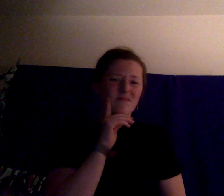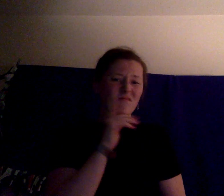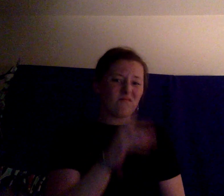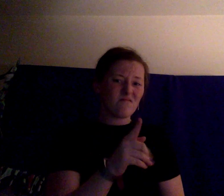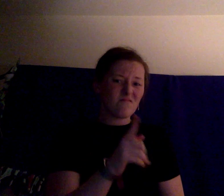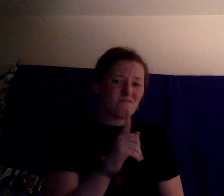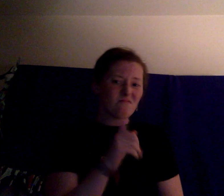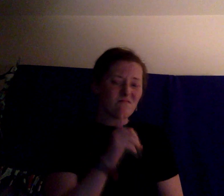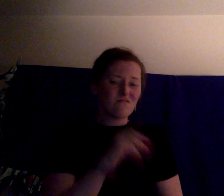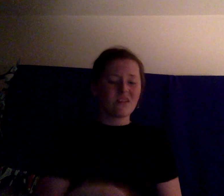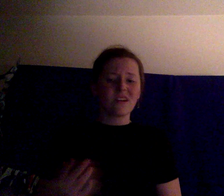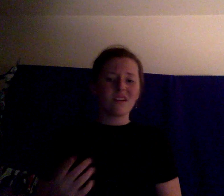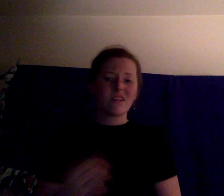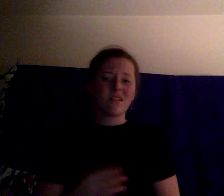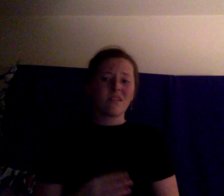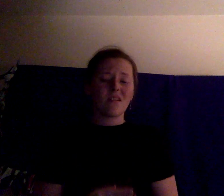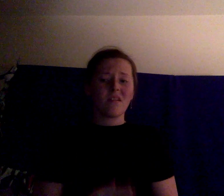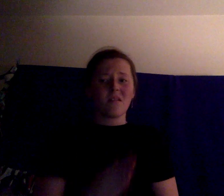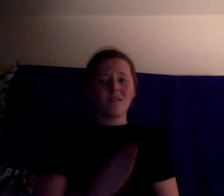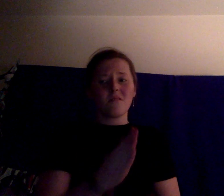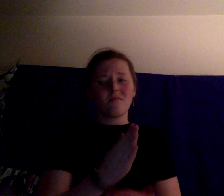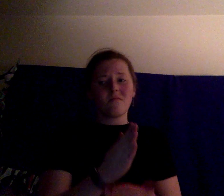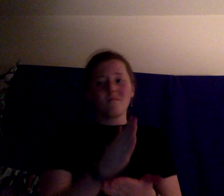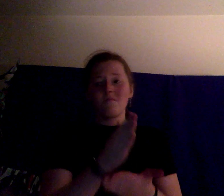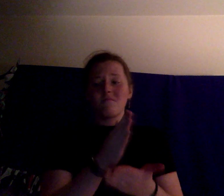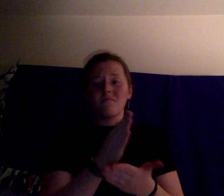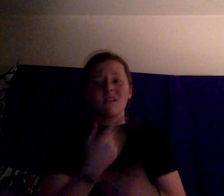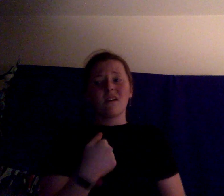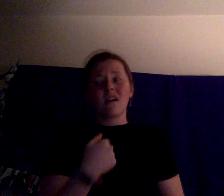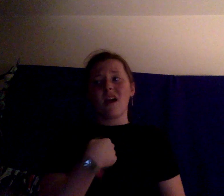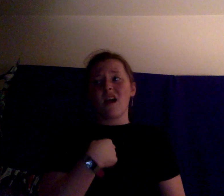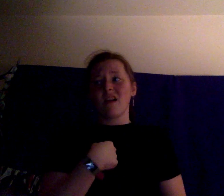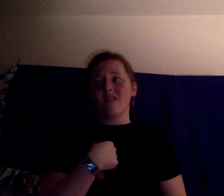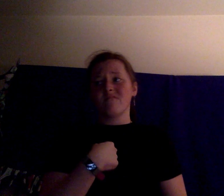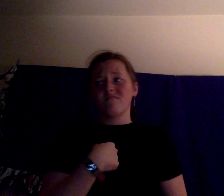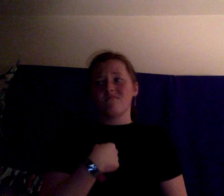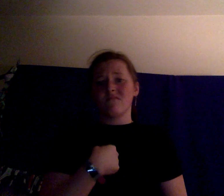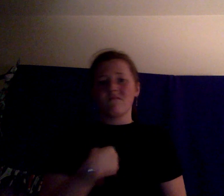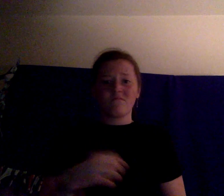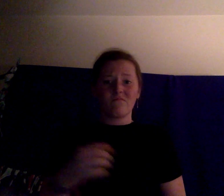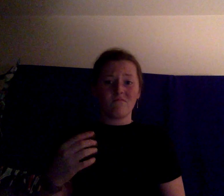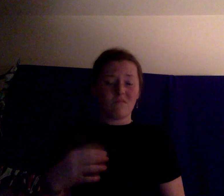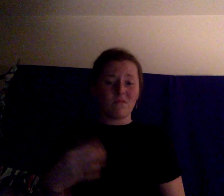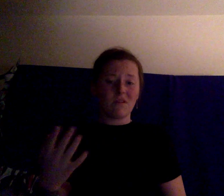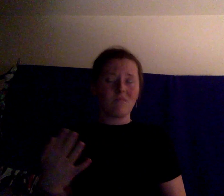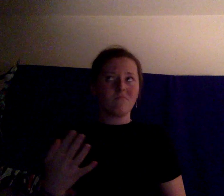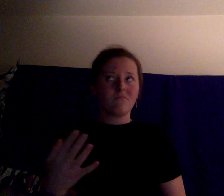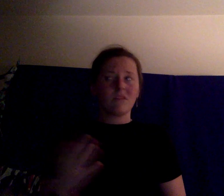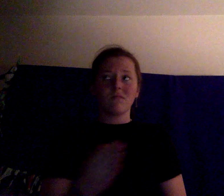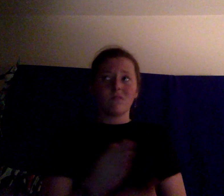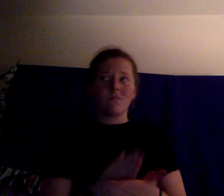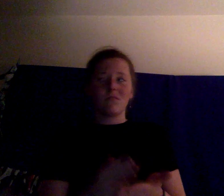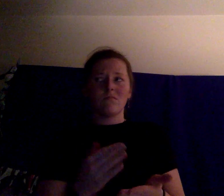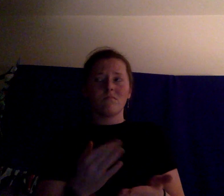saved many engines because I can feel the vibrations. I can tell when there's too much stress on the engine.